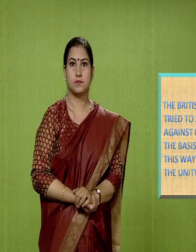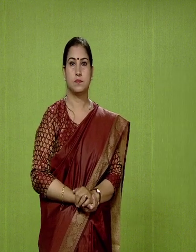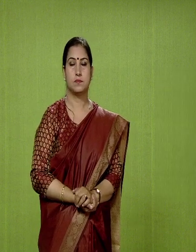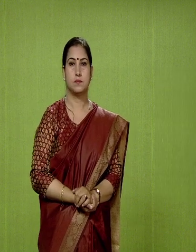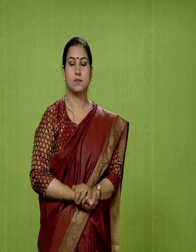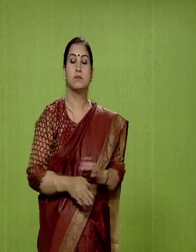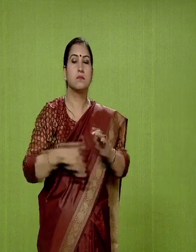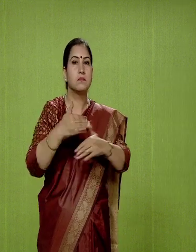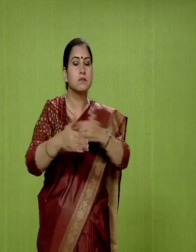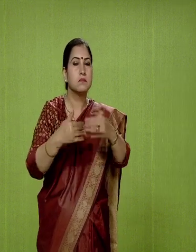Finally,